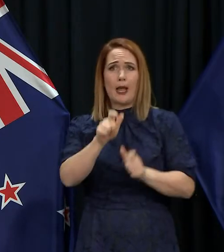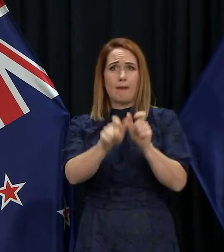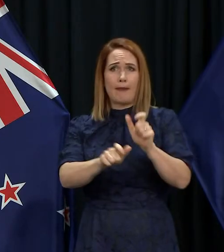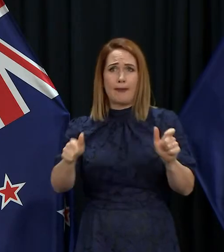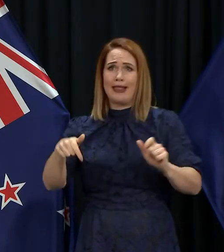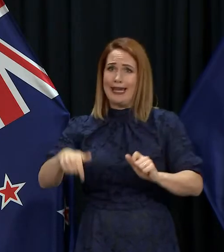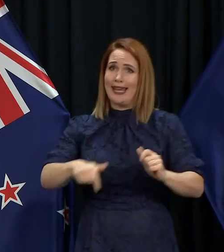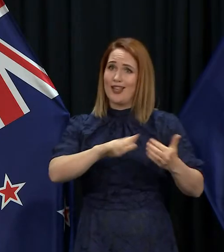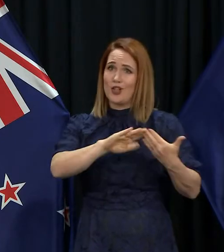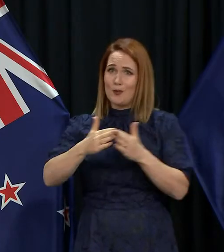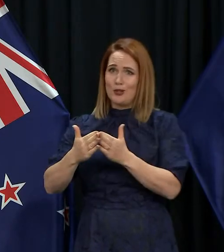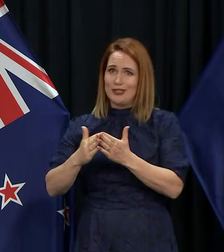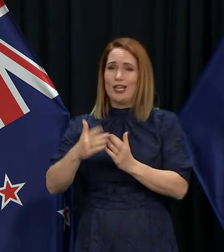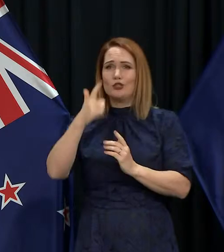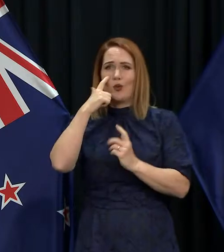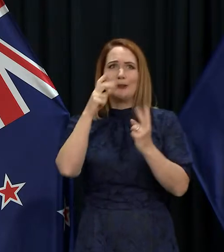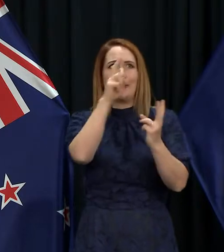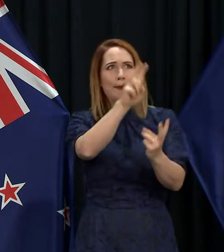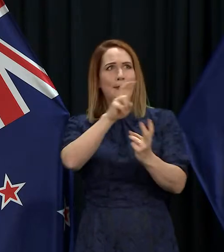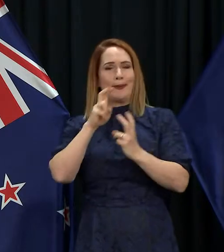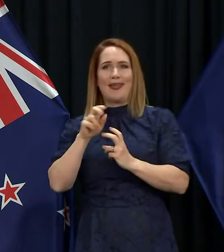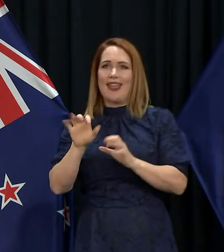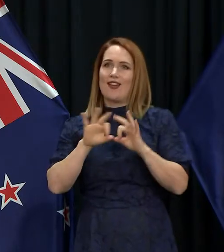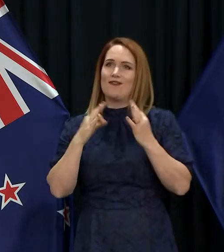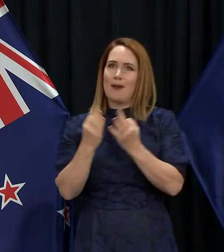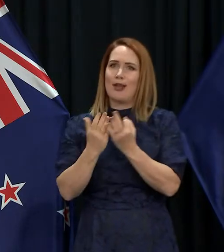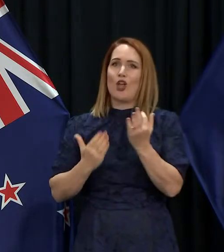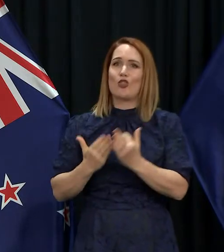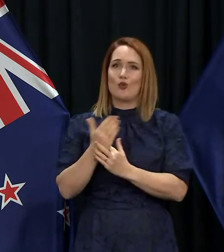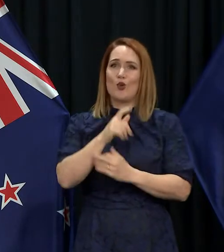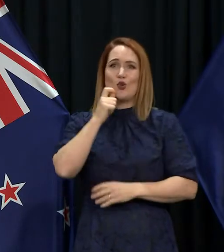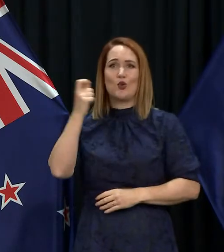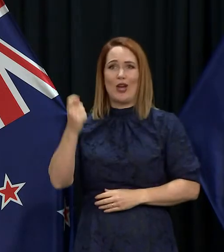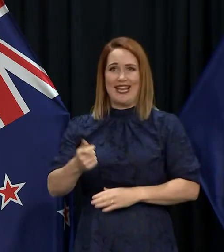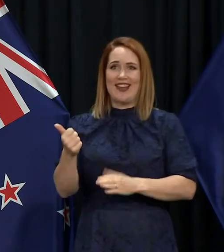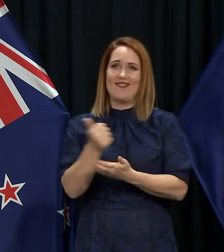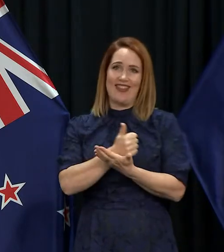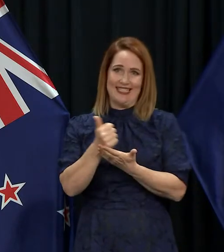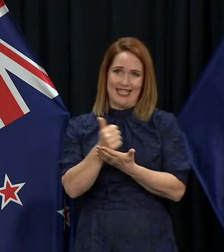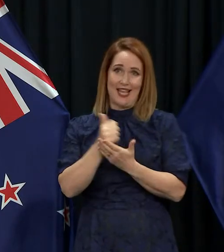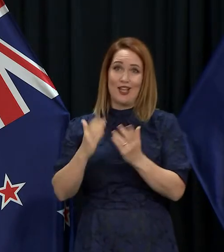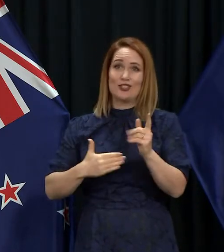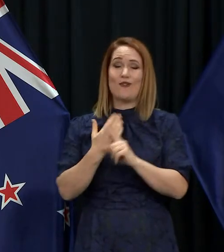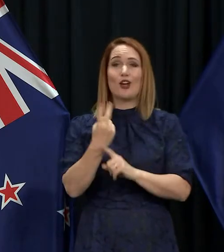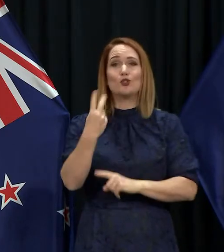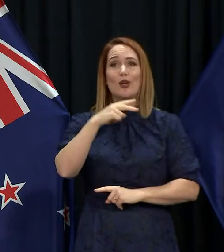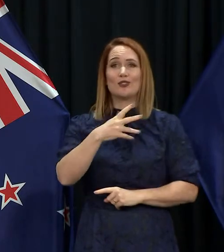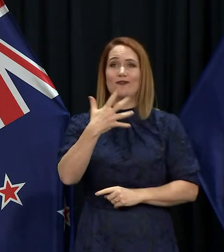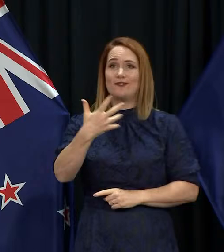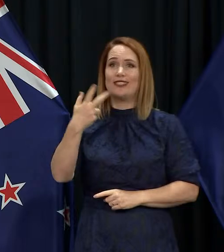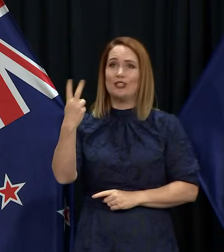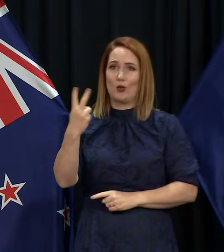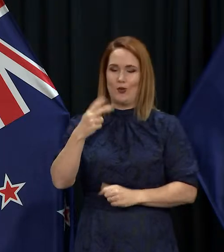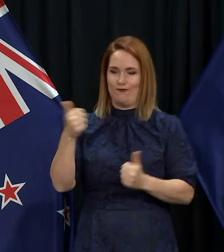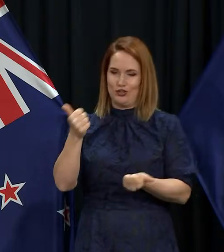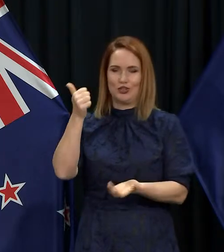of bringing their loved ones here through the special Ukraine visa, for which 252 have now been